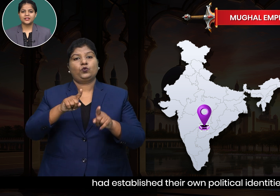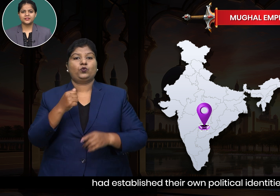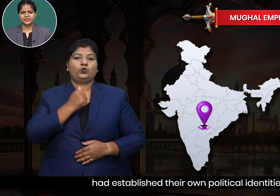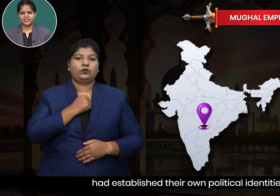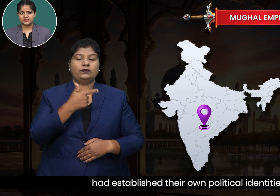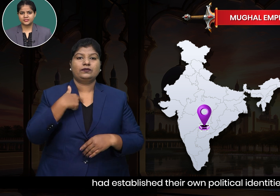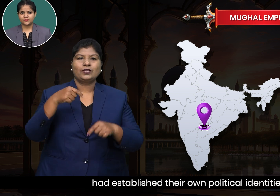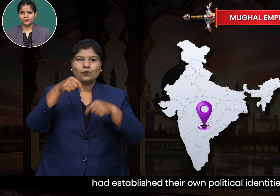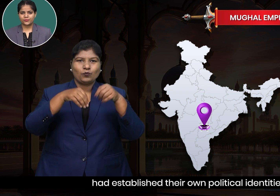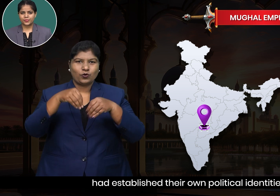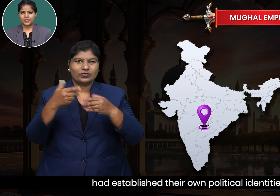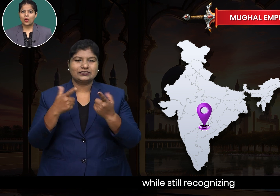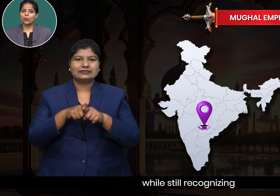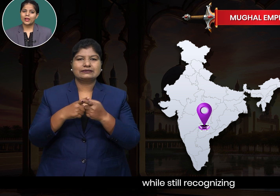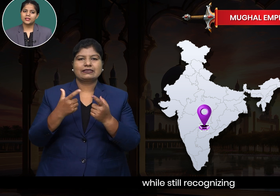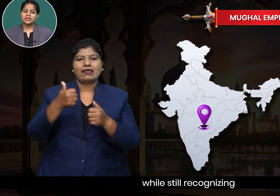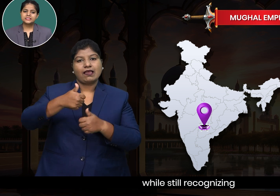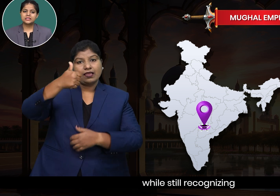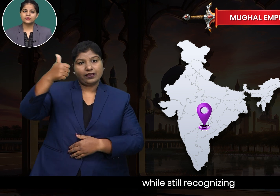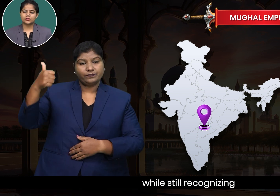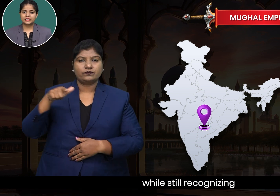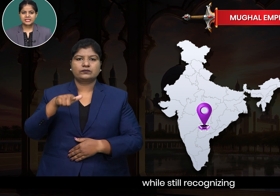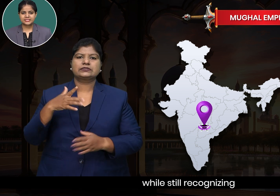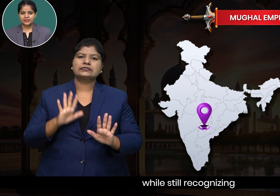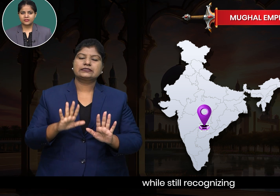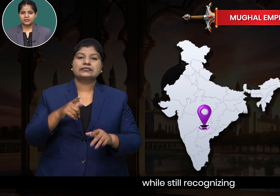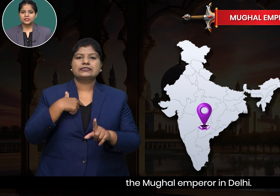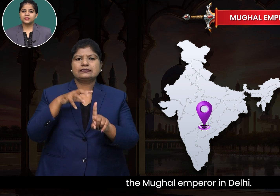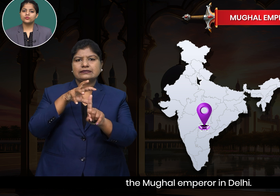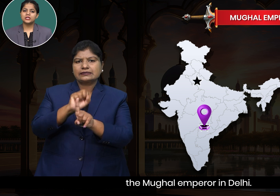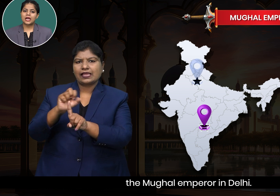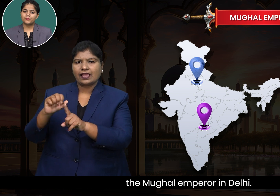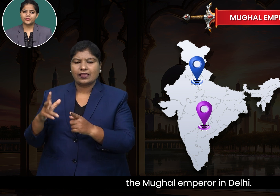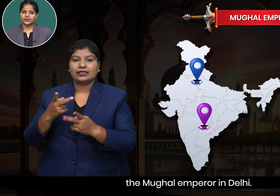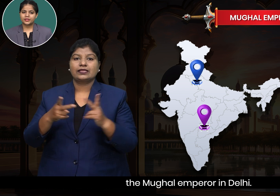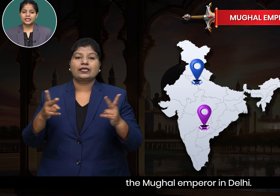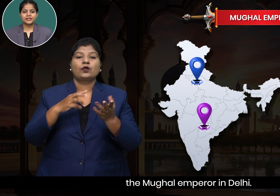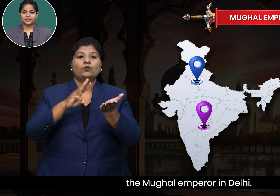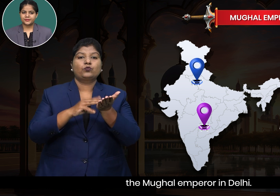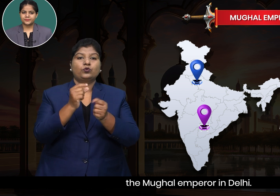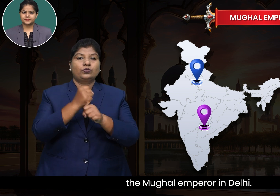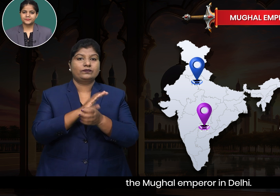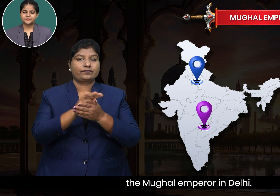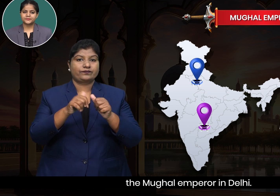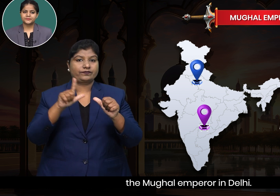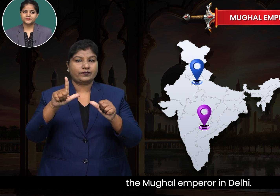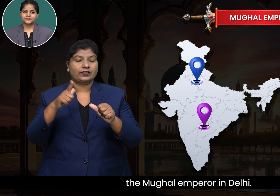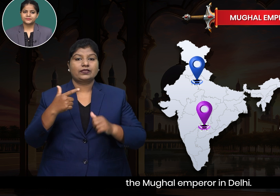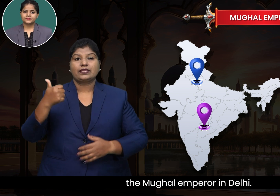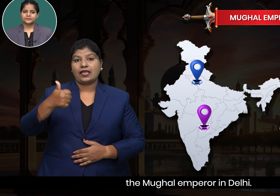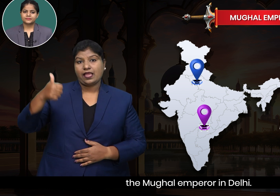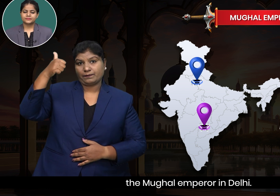political identities while still recognizing the Mughal emperor in Delhi.